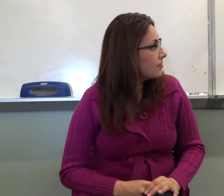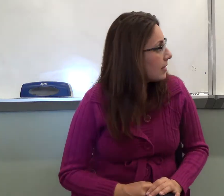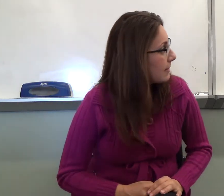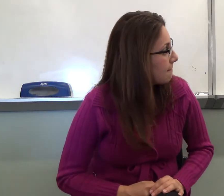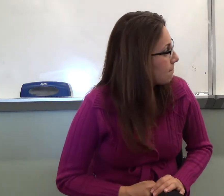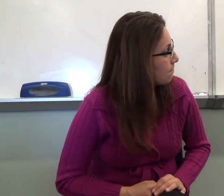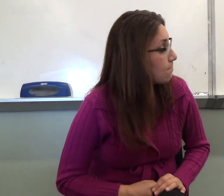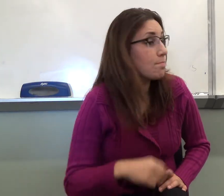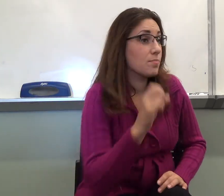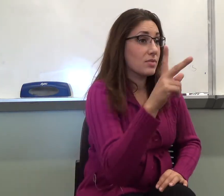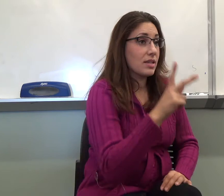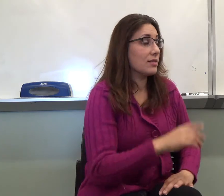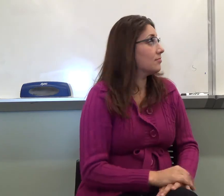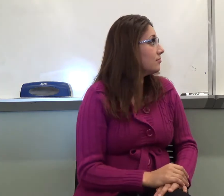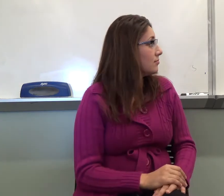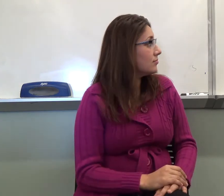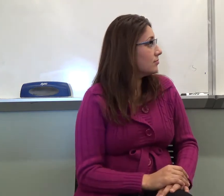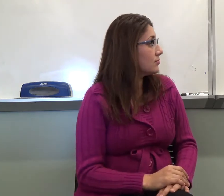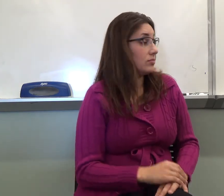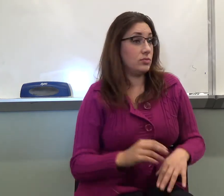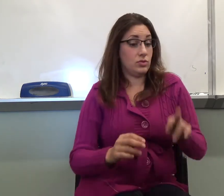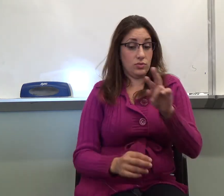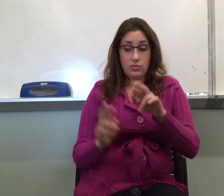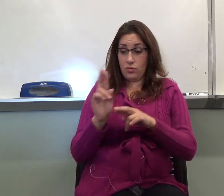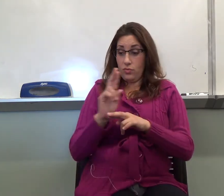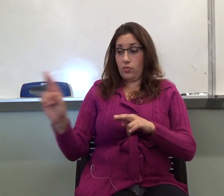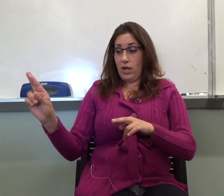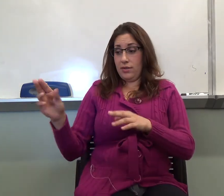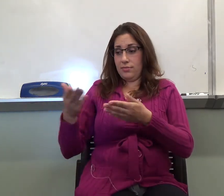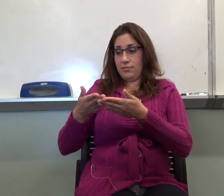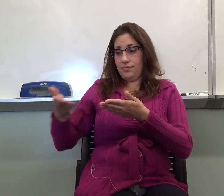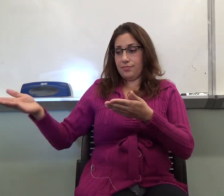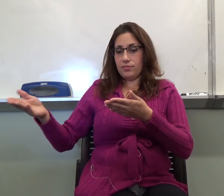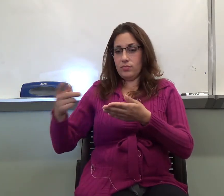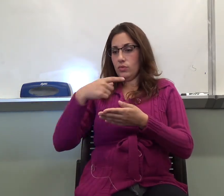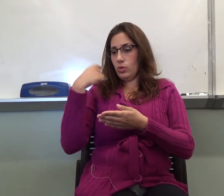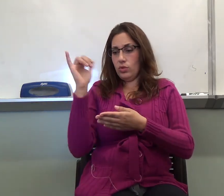All right, so the right-hand side looks like that, minus 12 plus 4x.